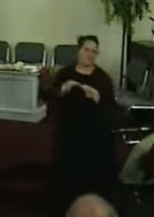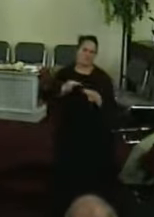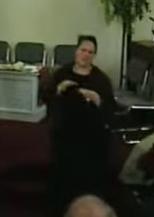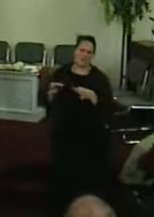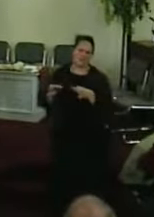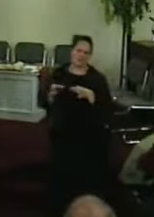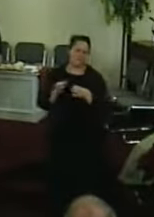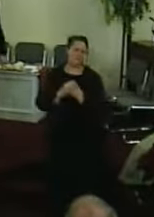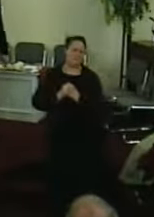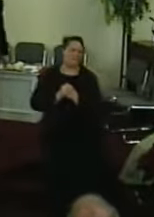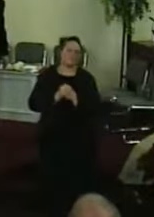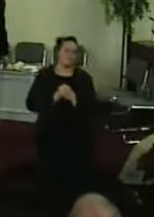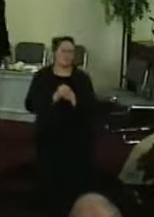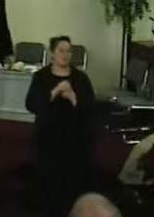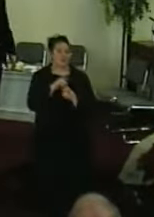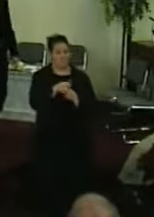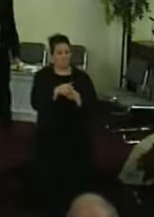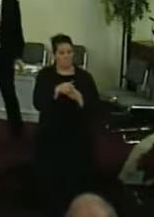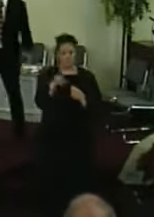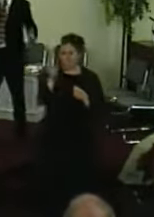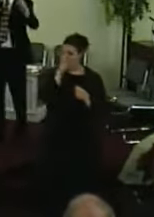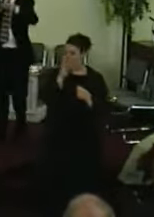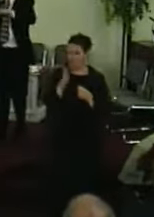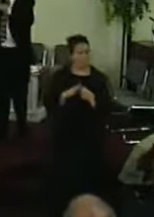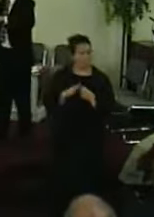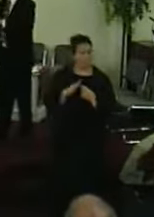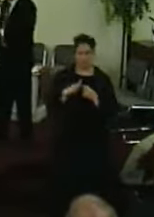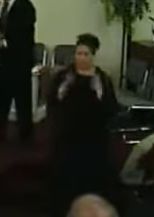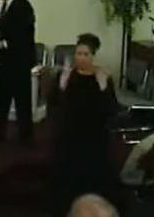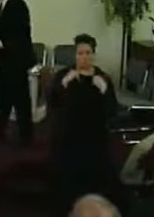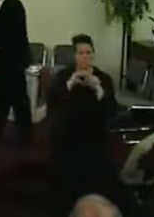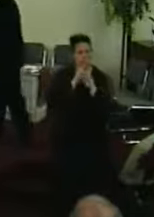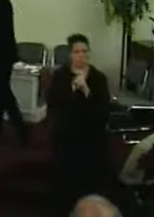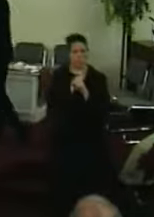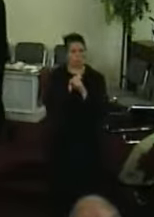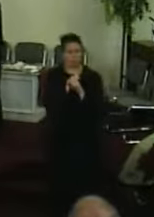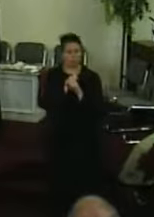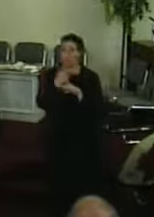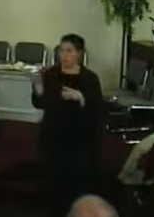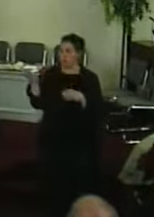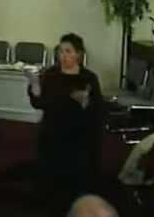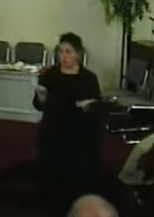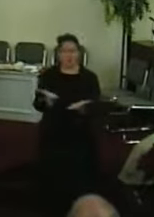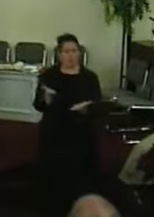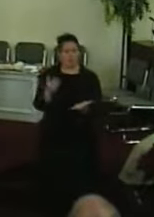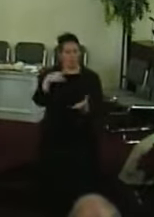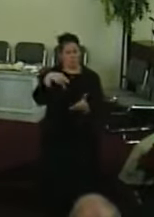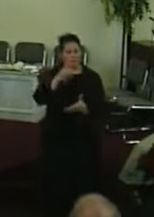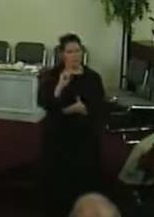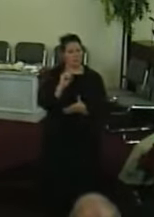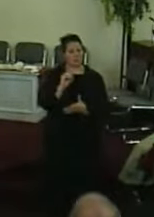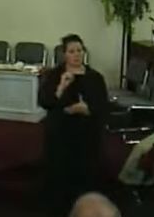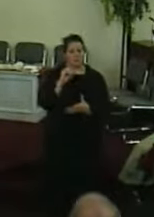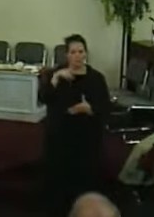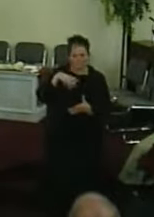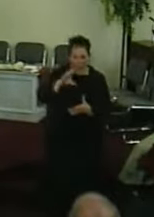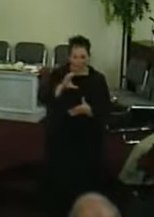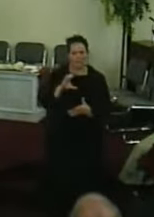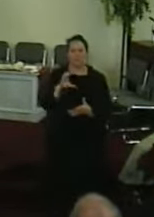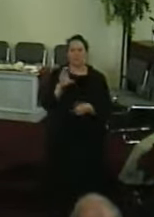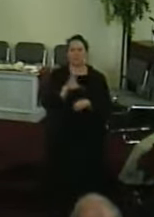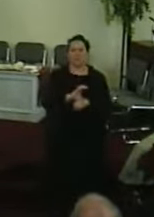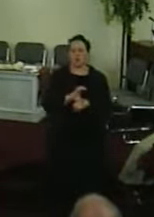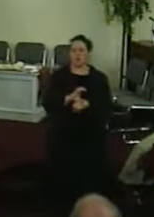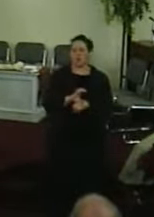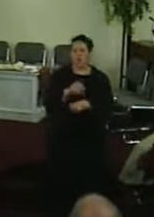never received the Holy Ghost, you're in a Pentecostal church tonight, we believe you're able to get